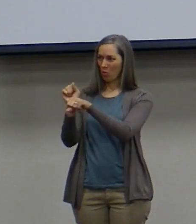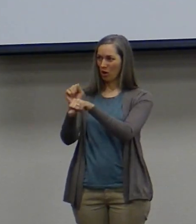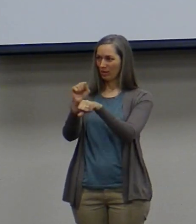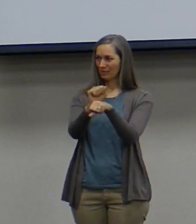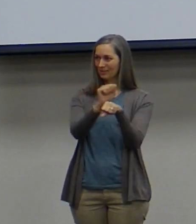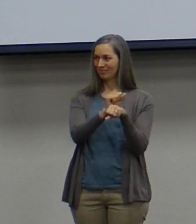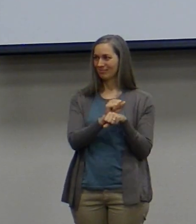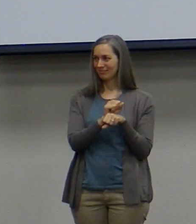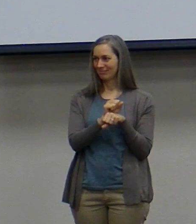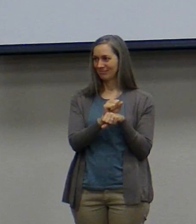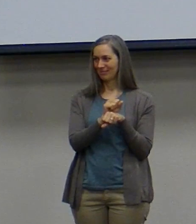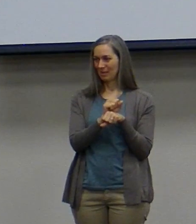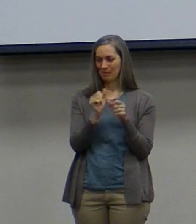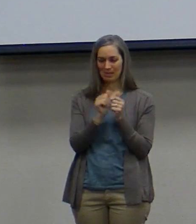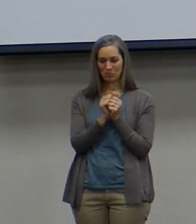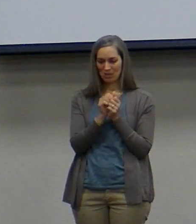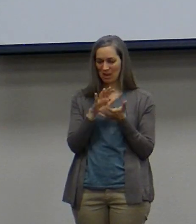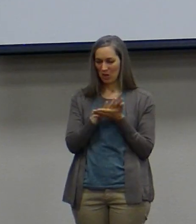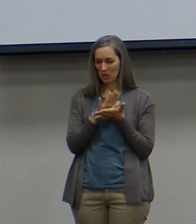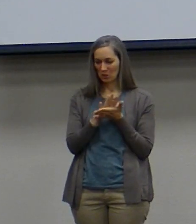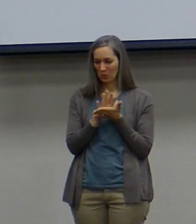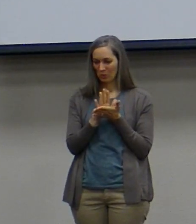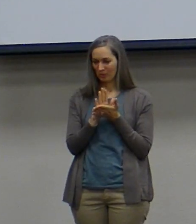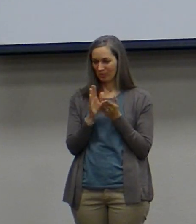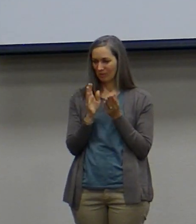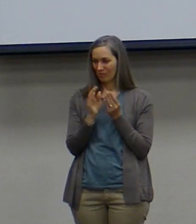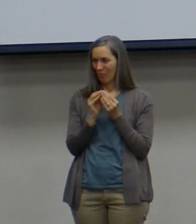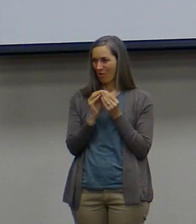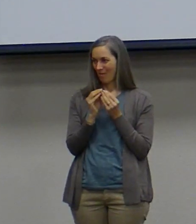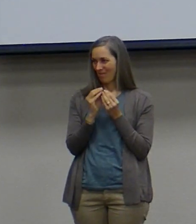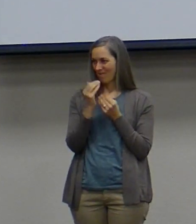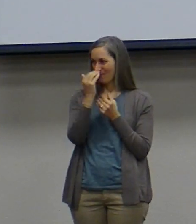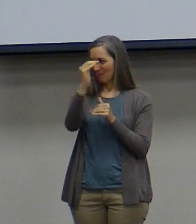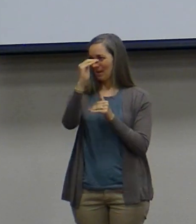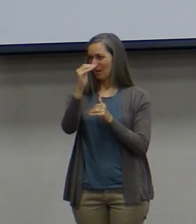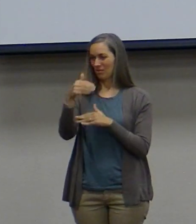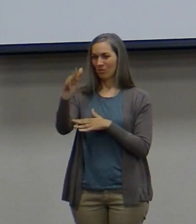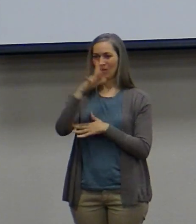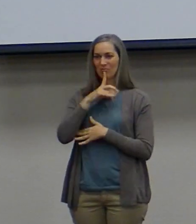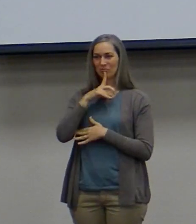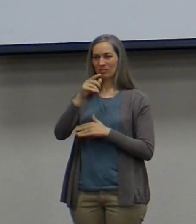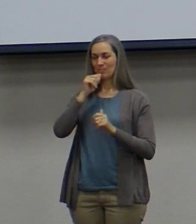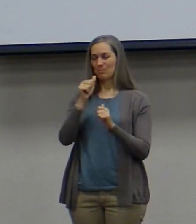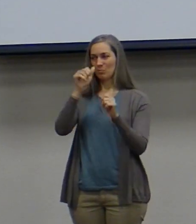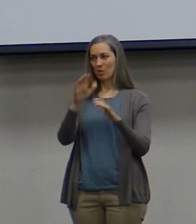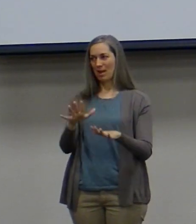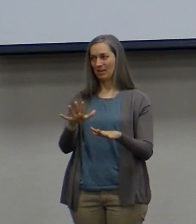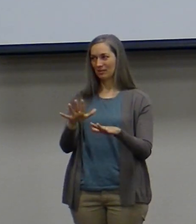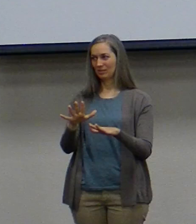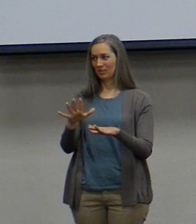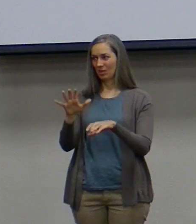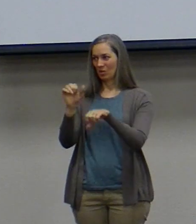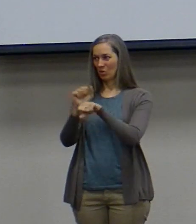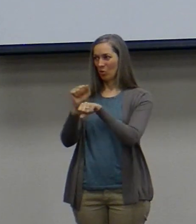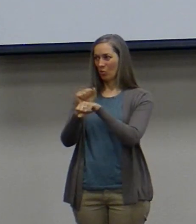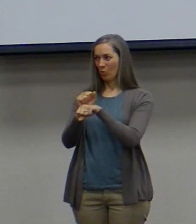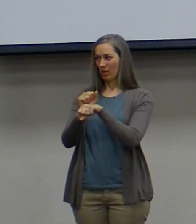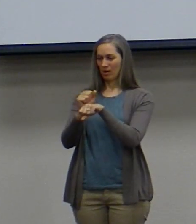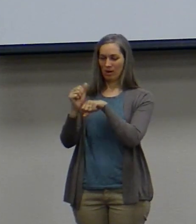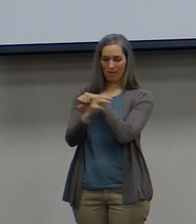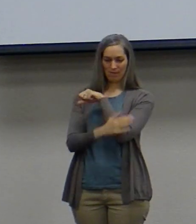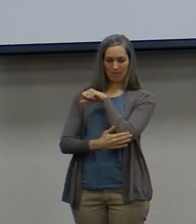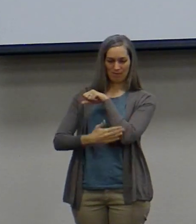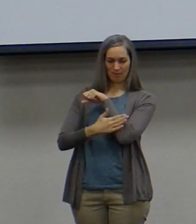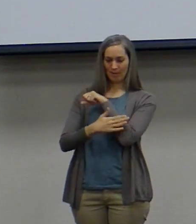work without a school sometimes doesn't. So God has really blessed the work of missions in Latin America through many